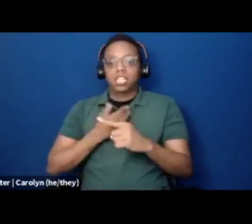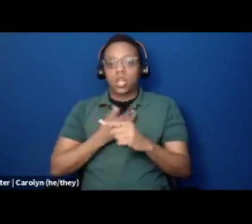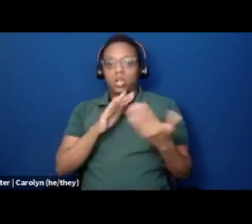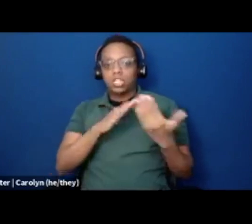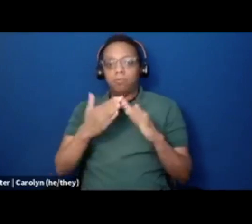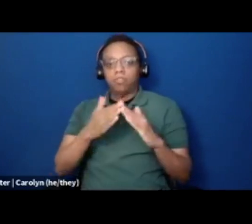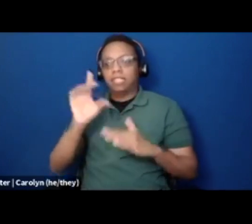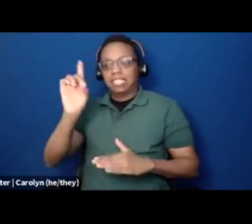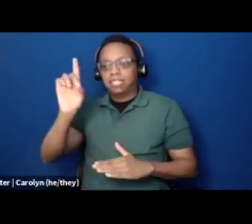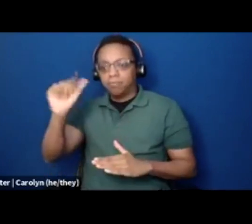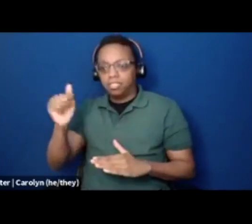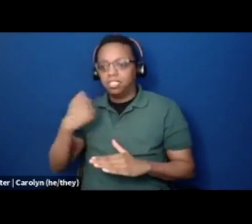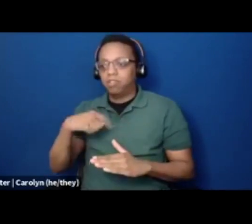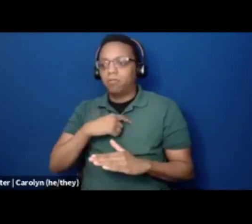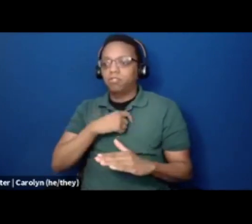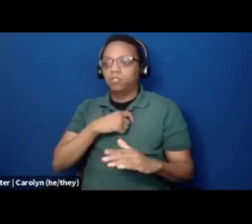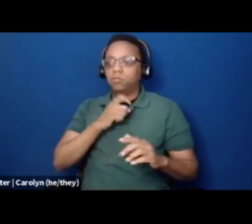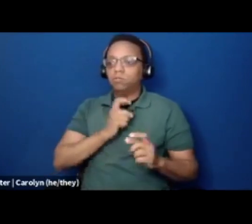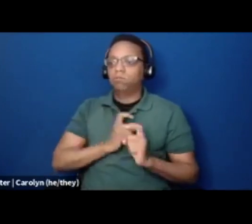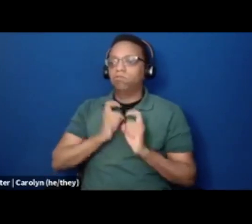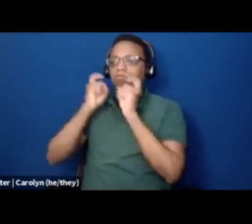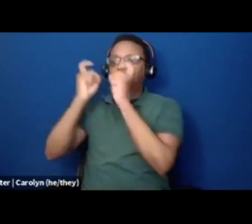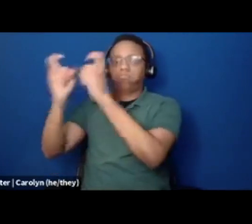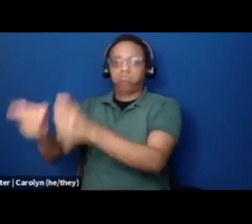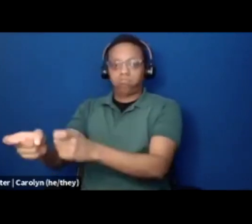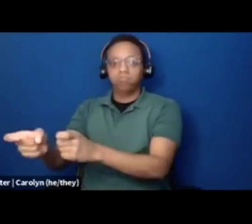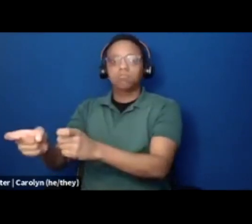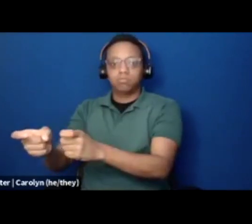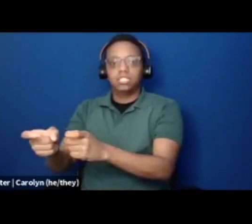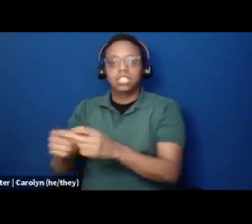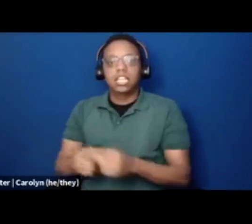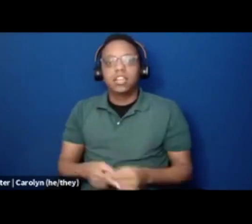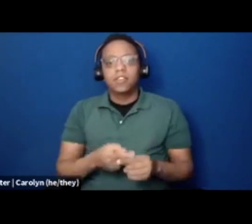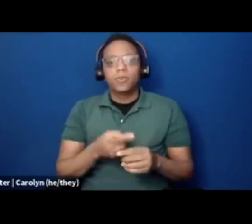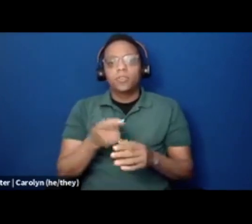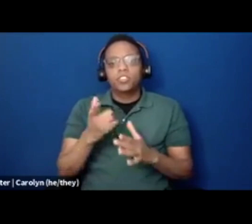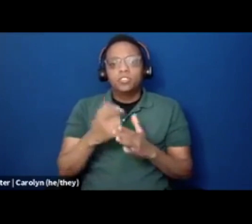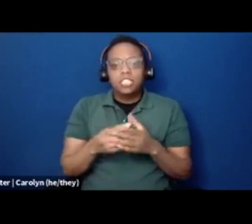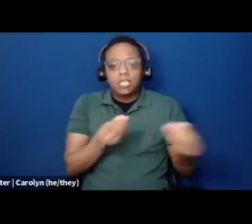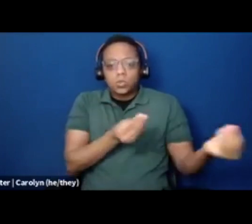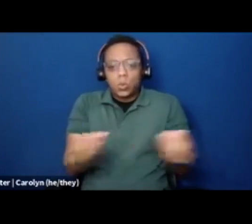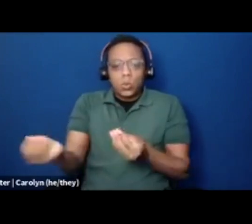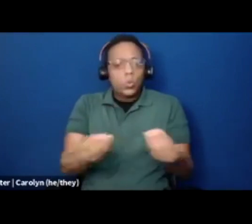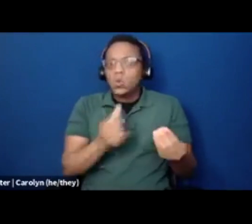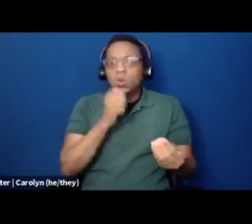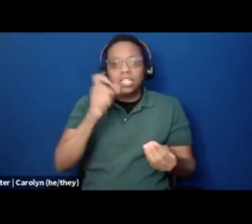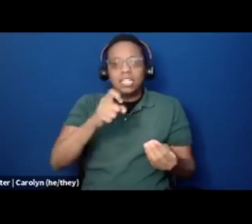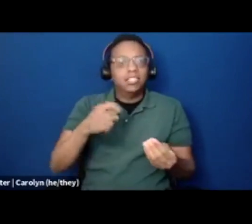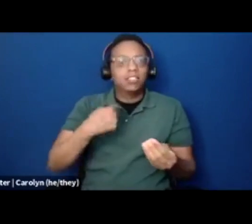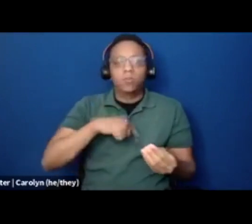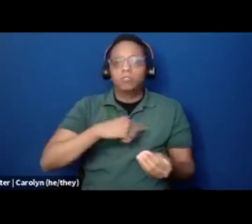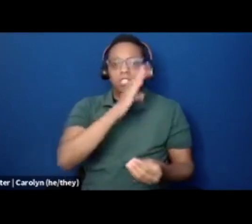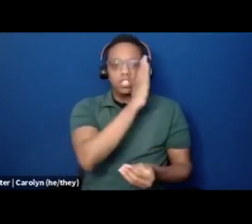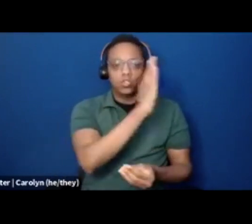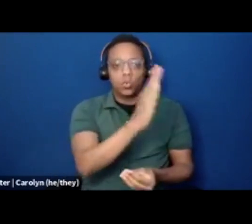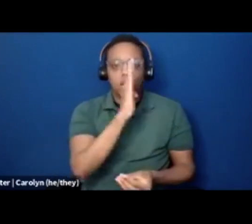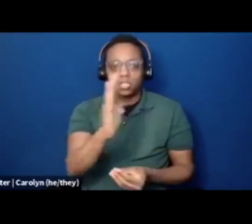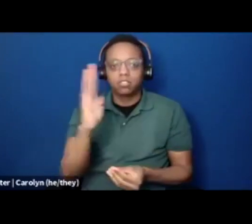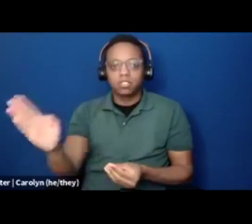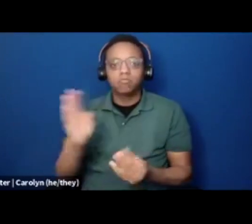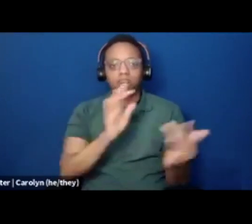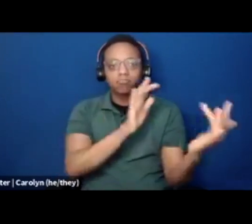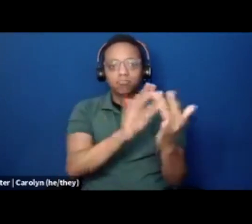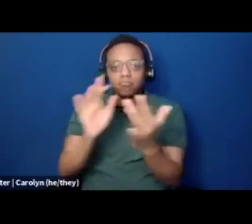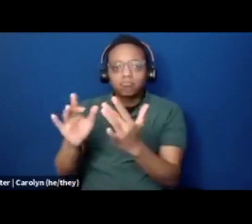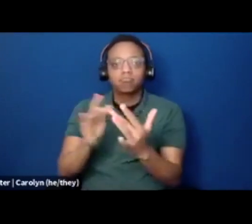a huge thing for us to be able to cut the middleman out and just provide those direct resources back to our community.